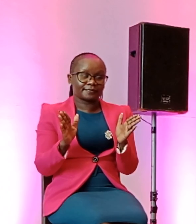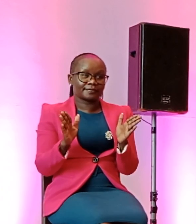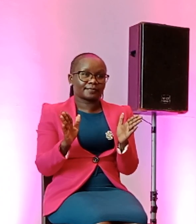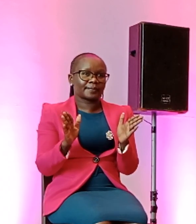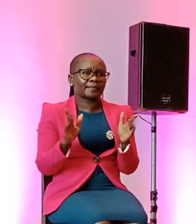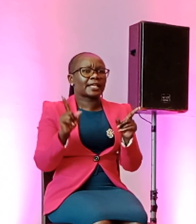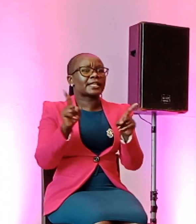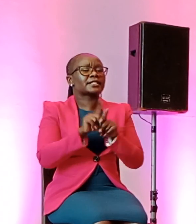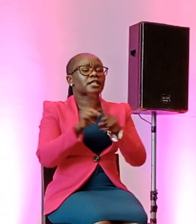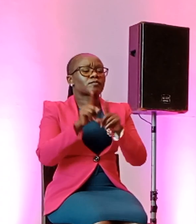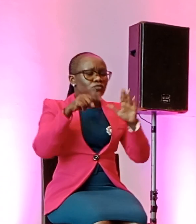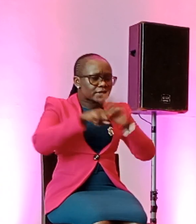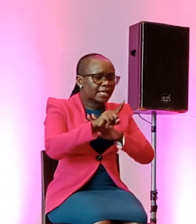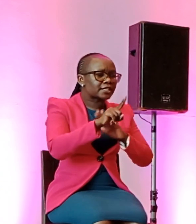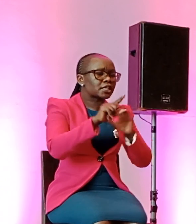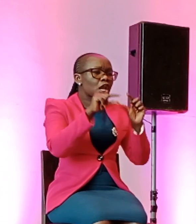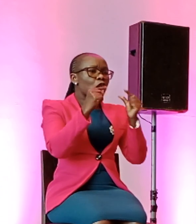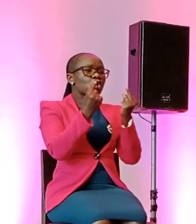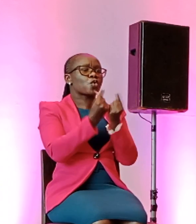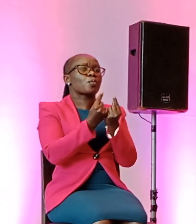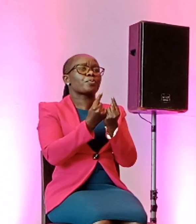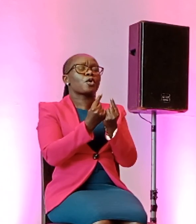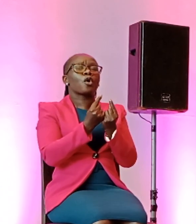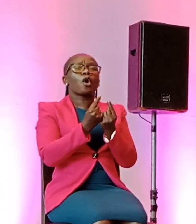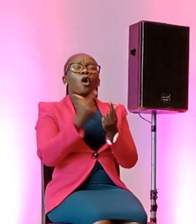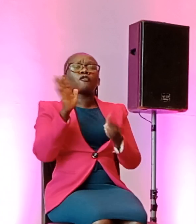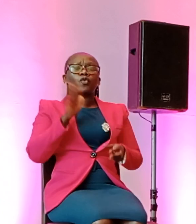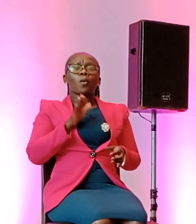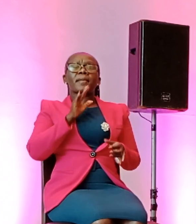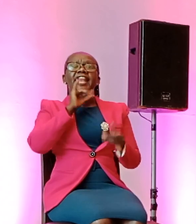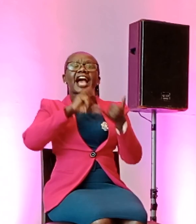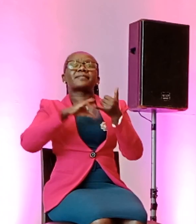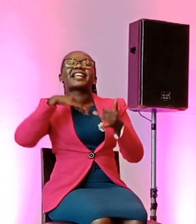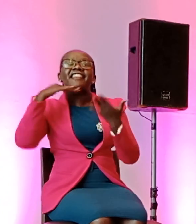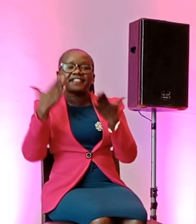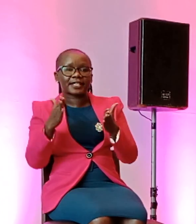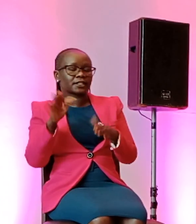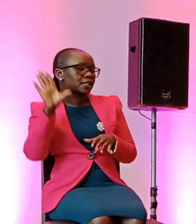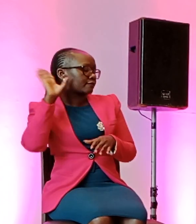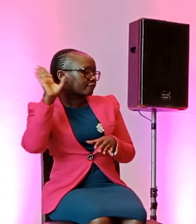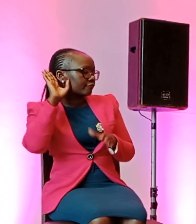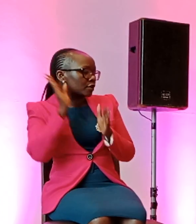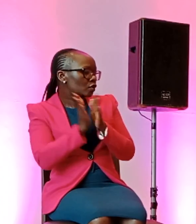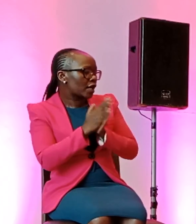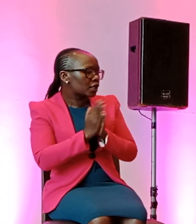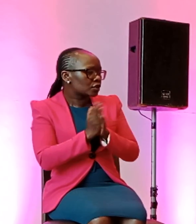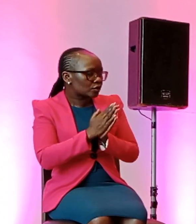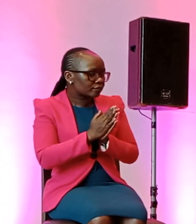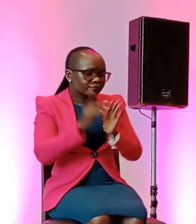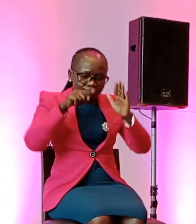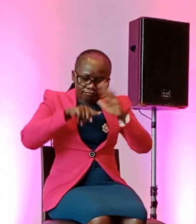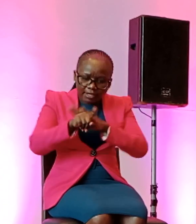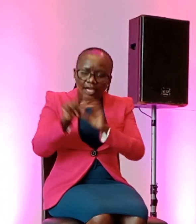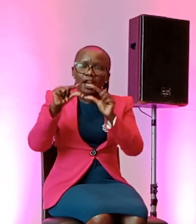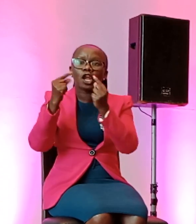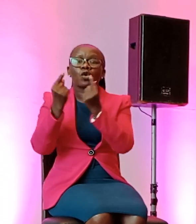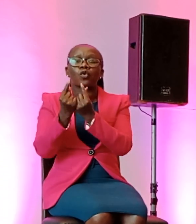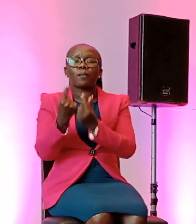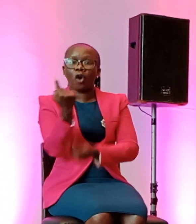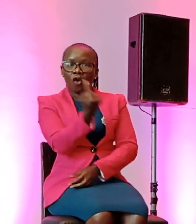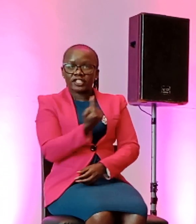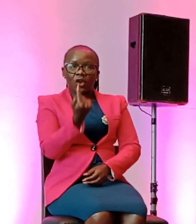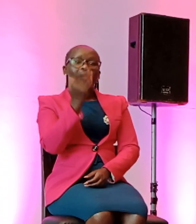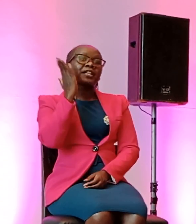But I went into groups of widows and I started listening to their story. I went into groups of